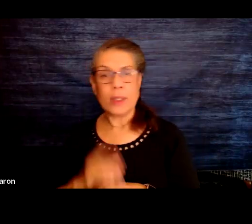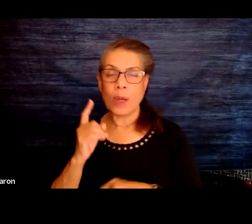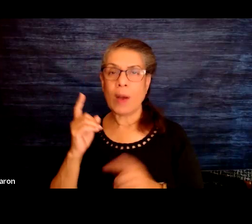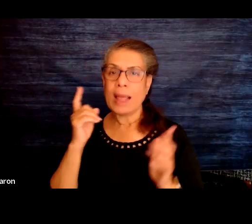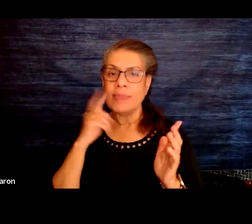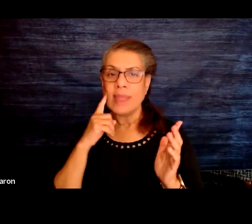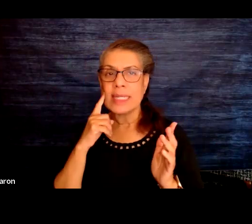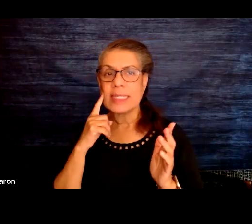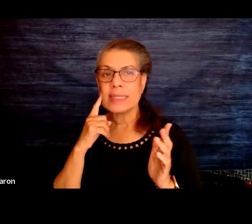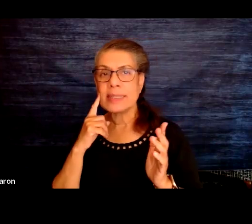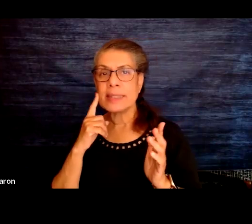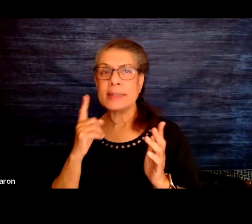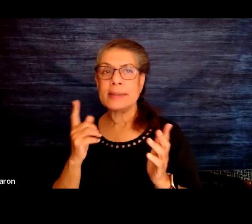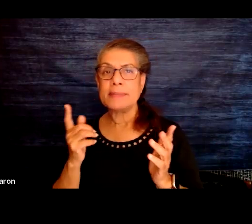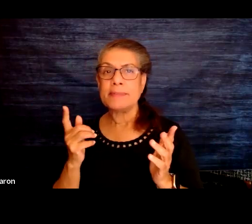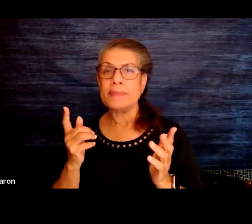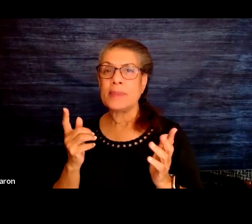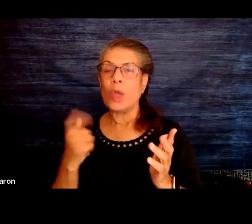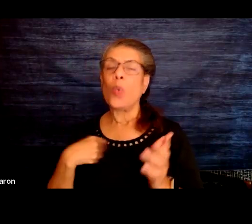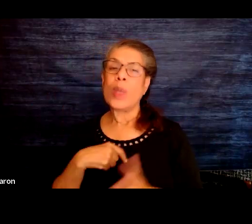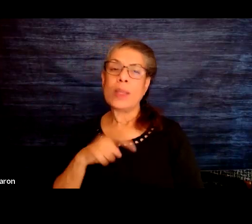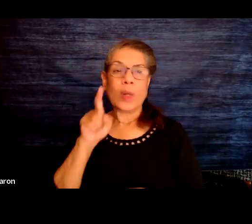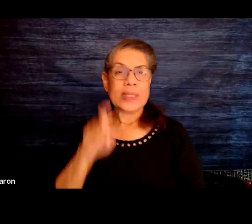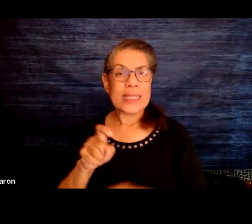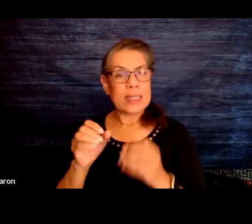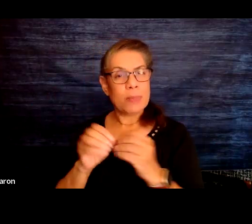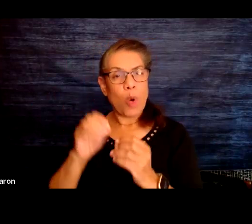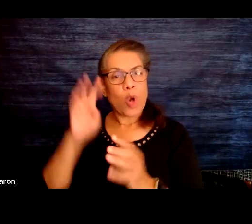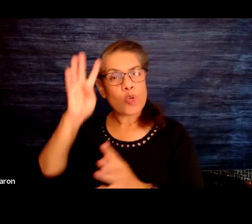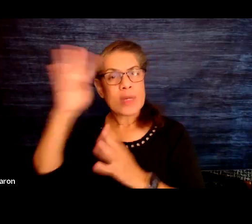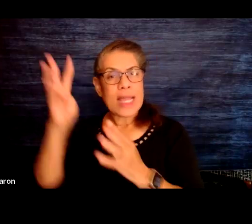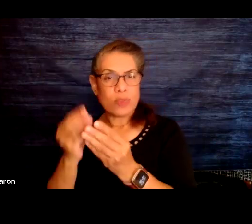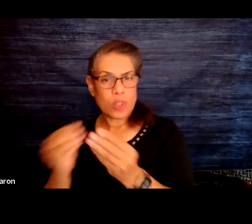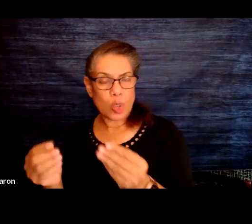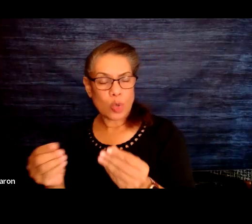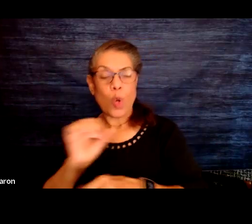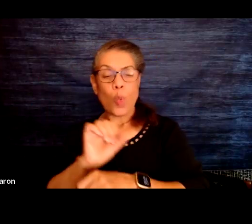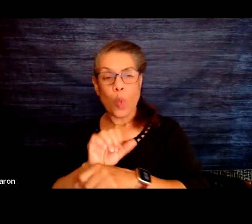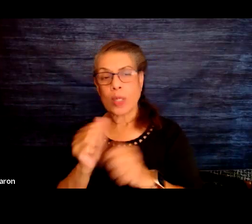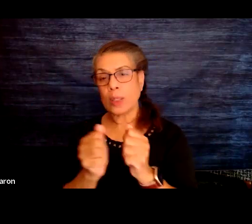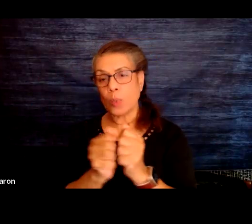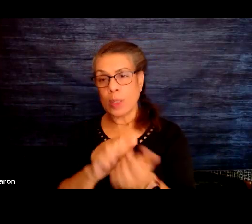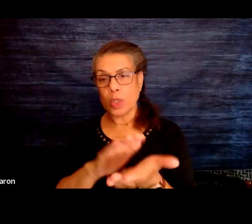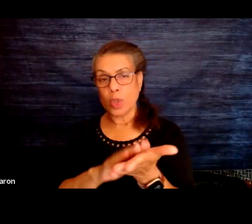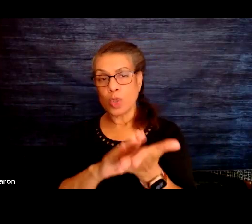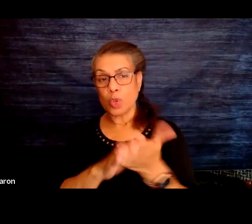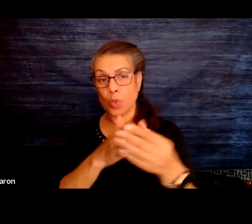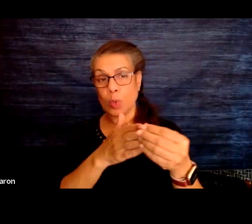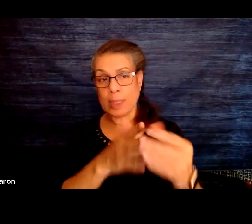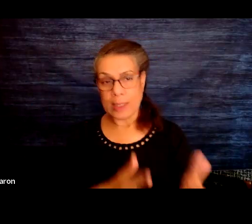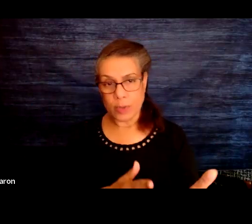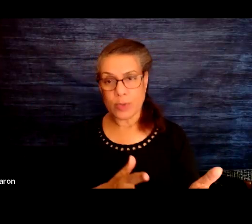able to. I think it's going to be, we may need some creative solutions, working together with our school leaders who